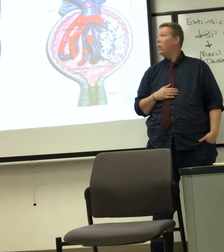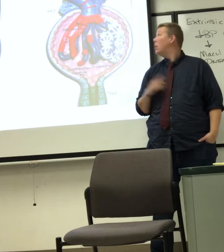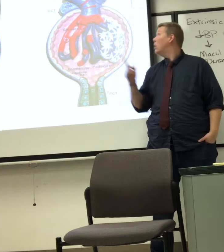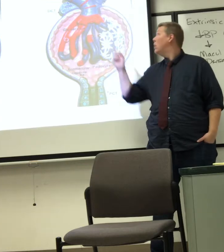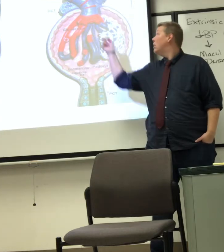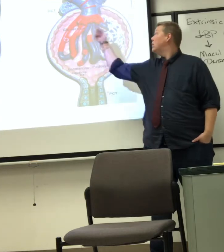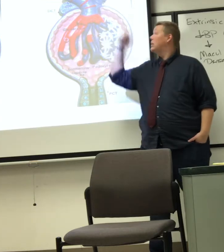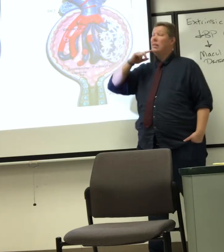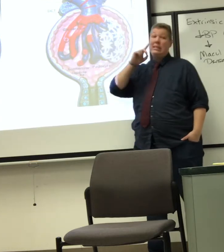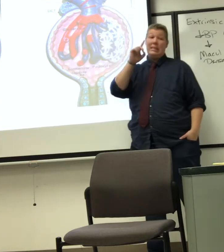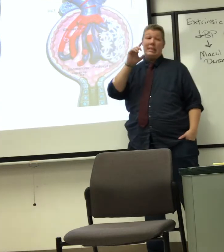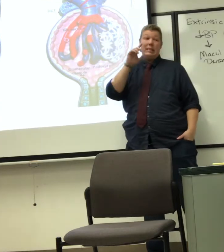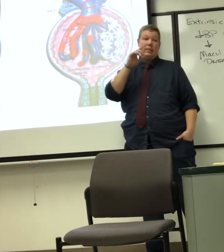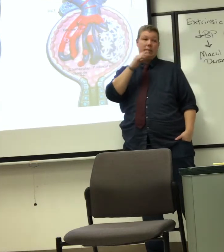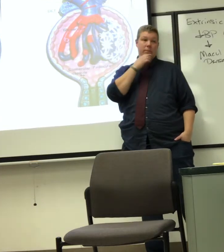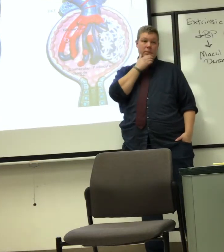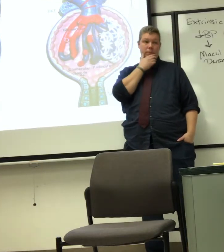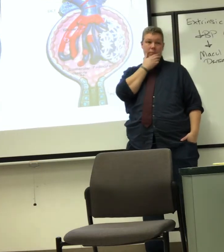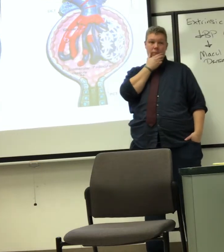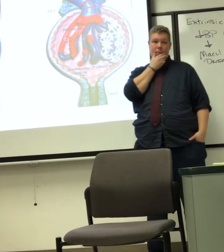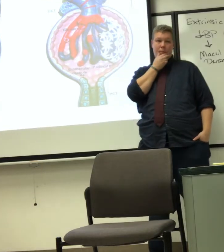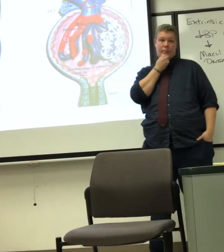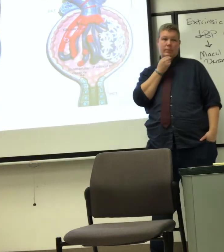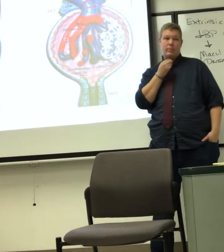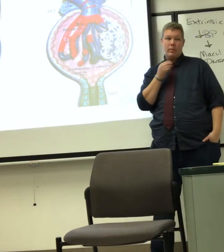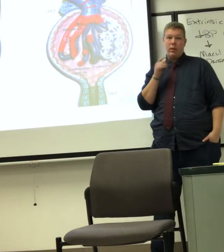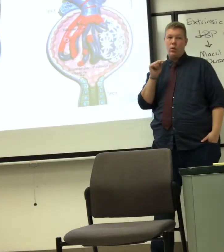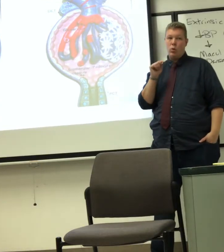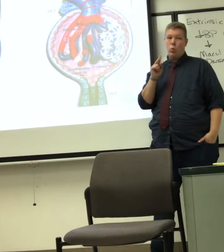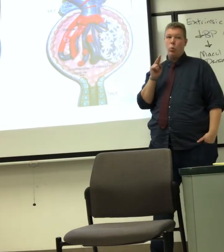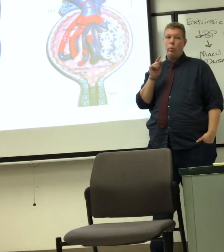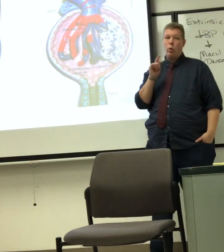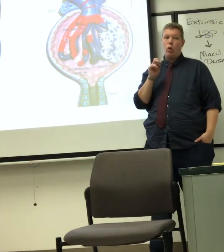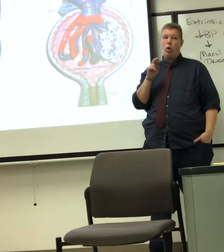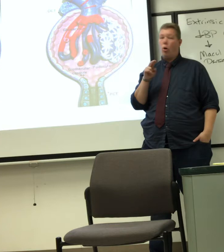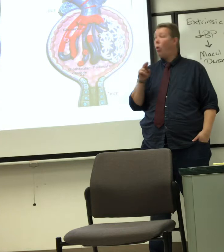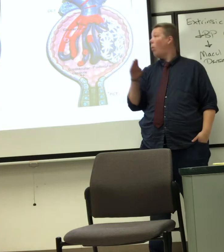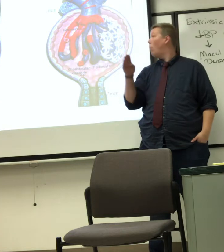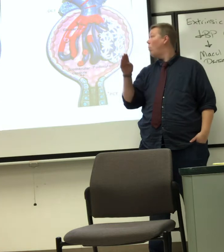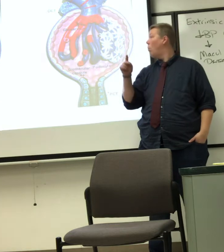Okay. And so that's the vascular pole. That's the tubular pole.